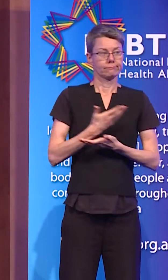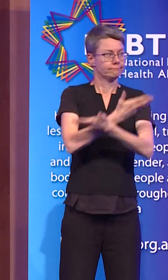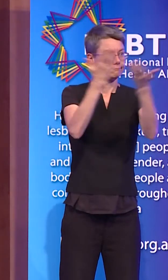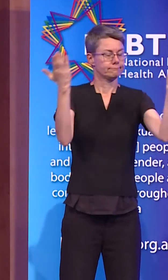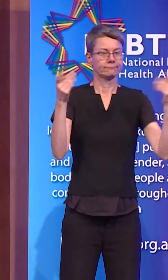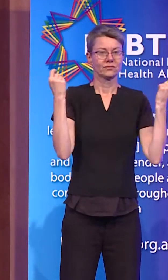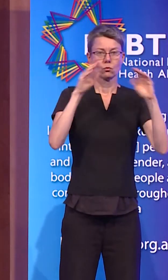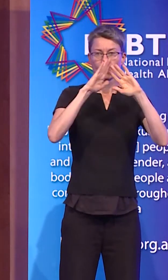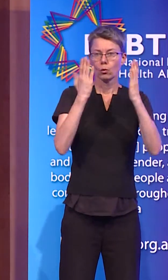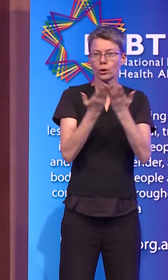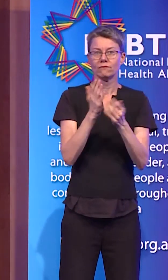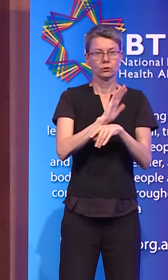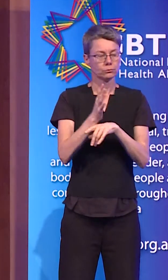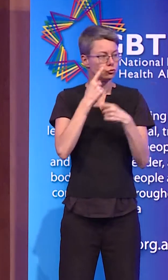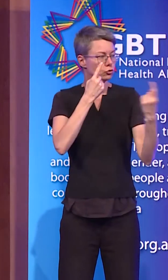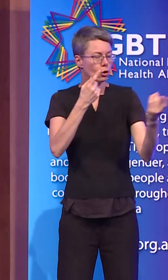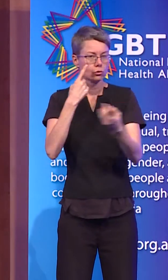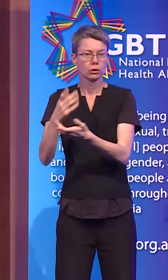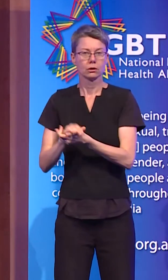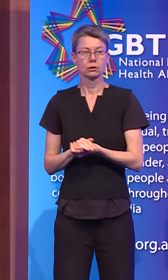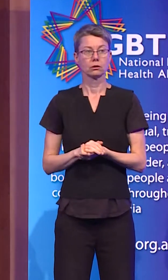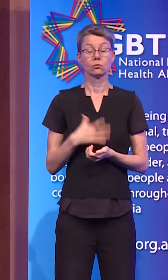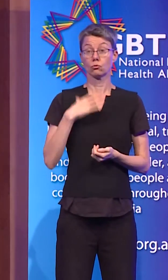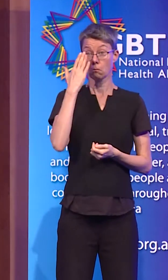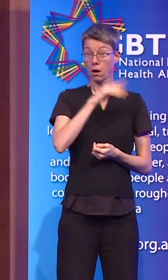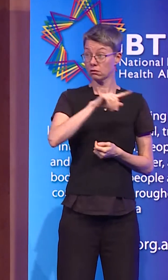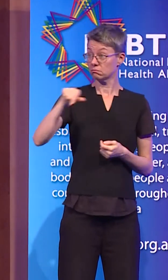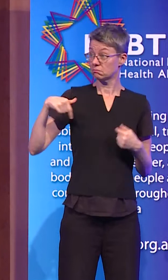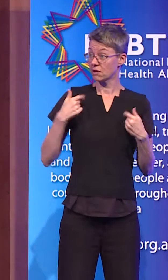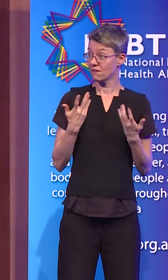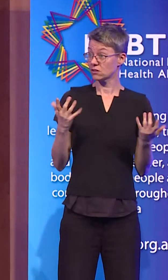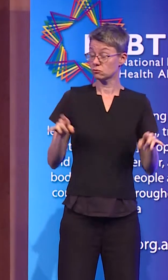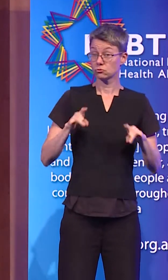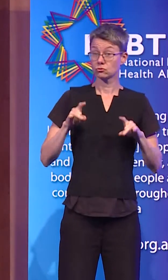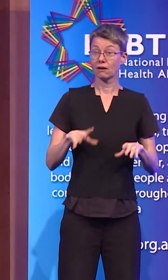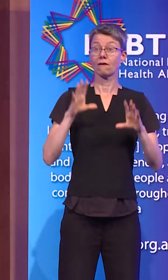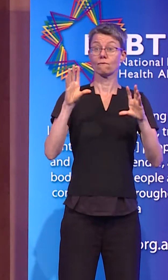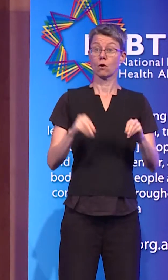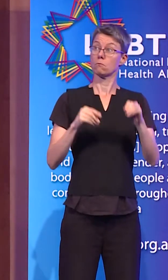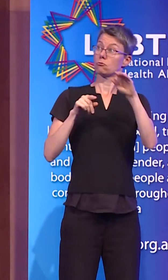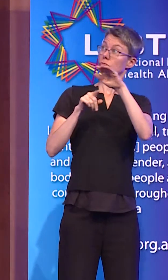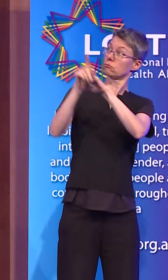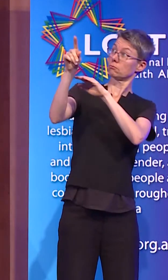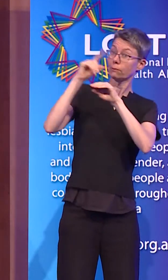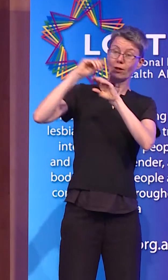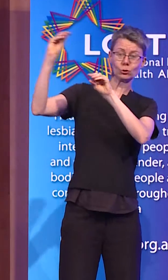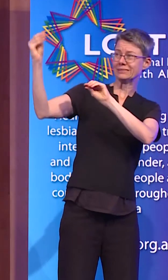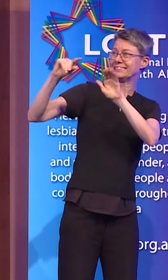the world. I really wanted to remind people that many of us in Australia come from the families of refugees and displaced